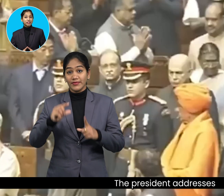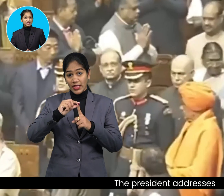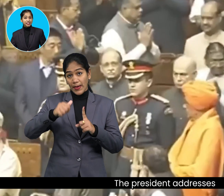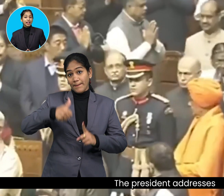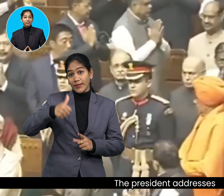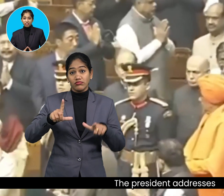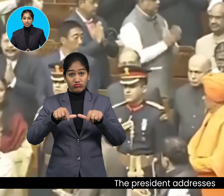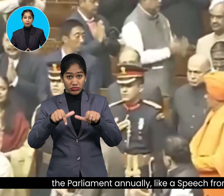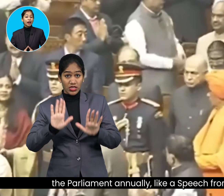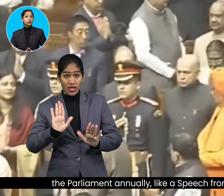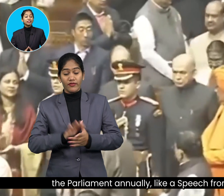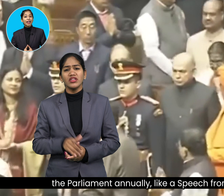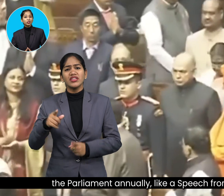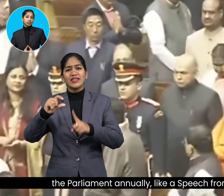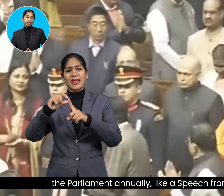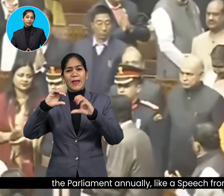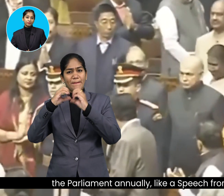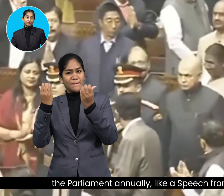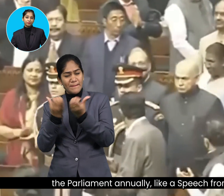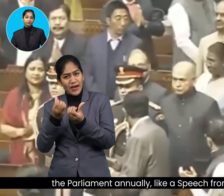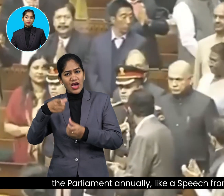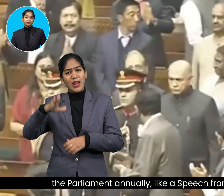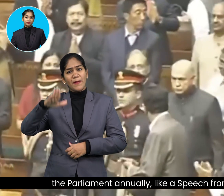The President addresses the Parliament annually,